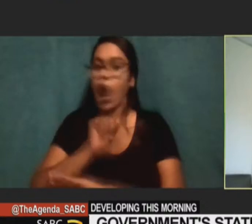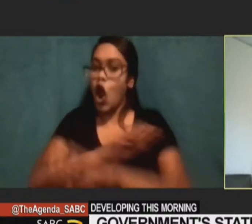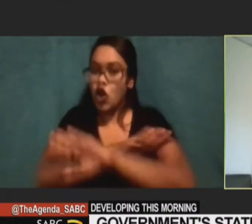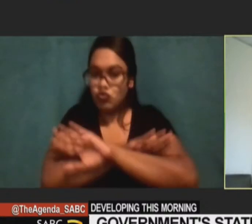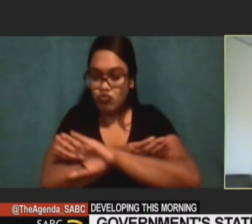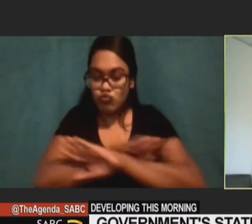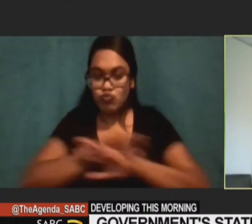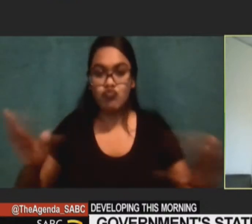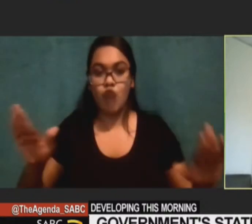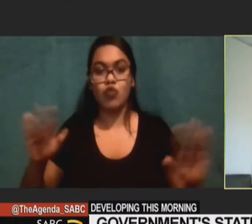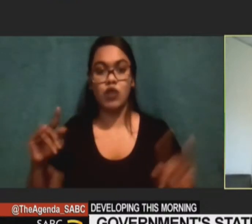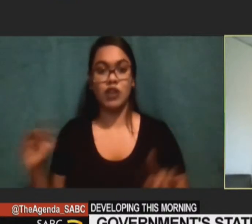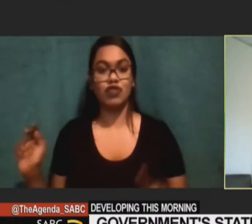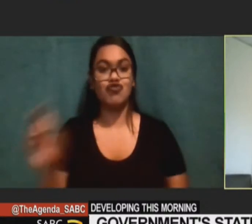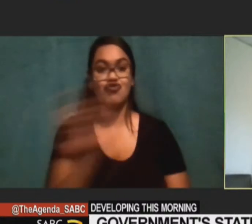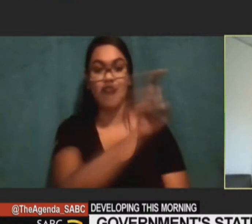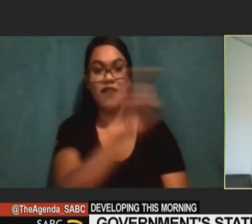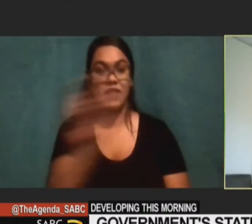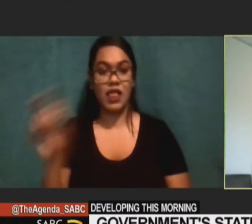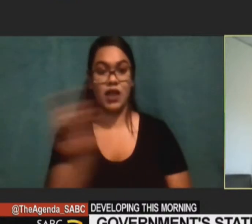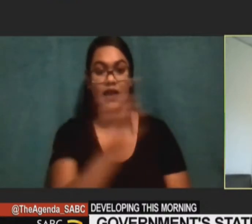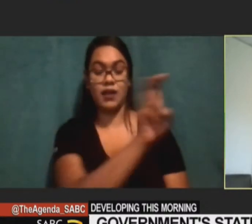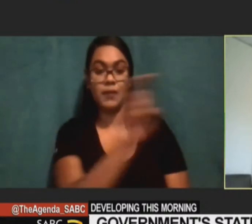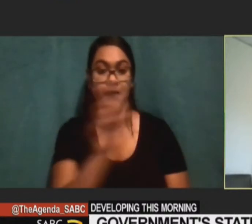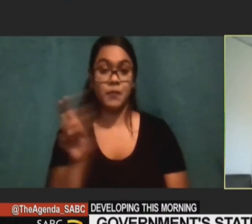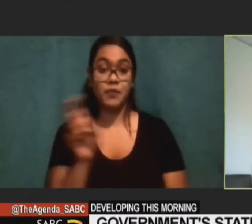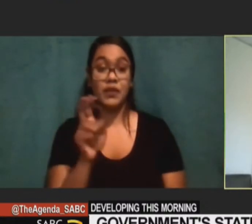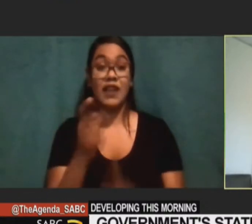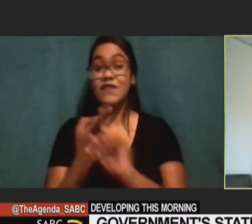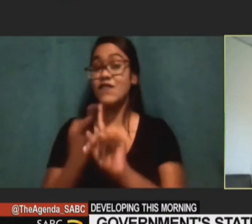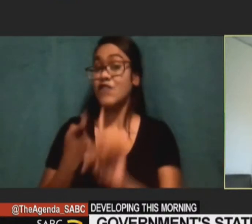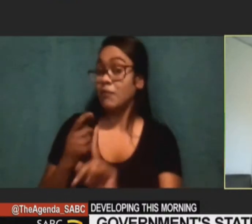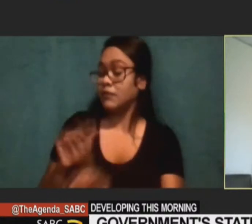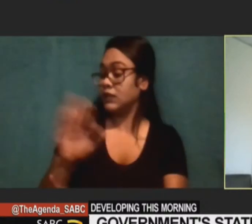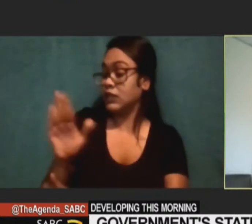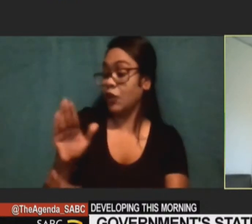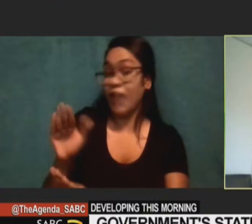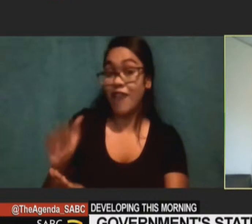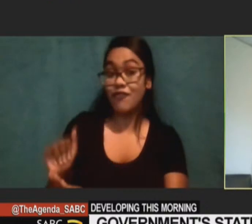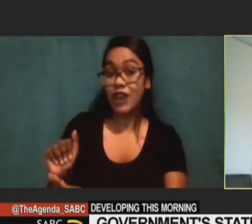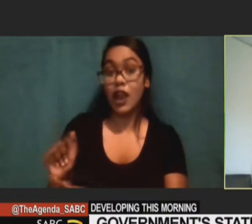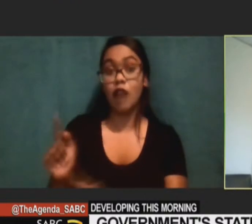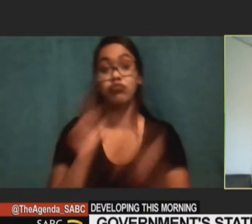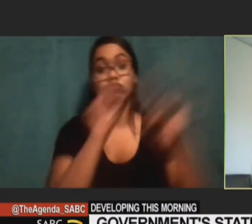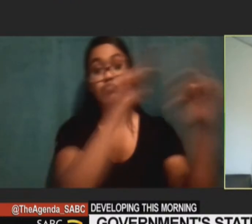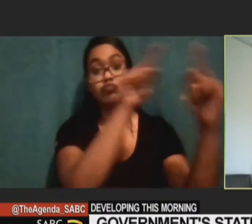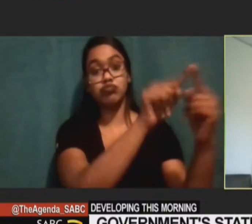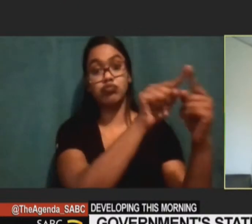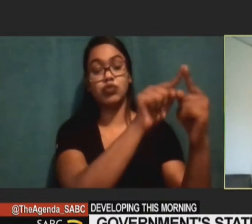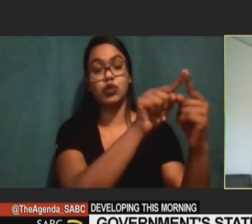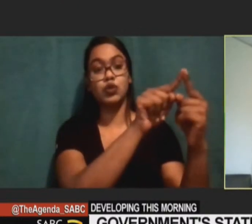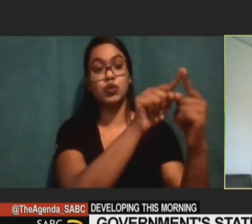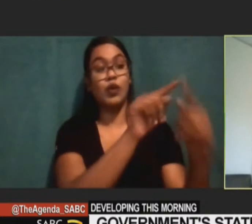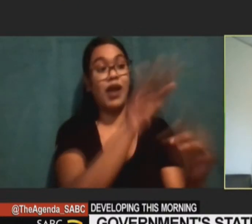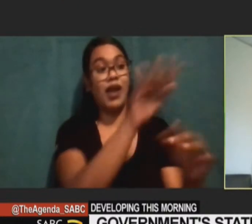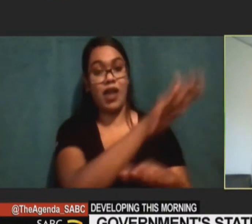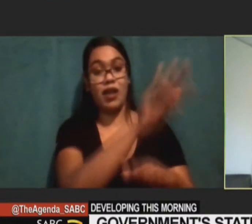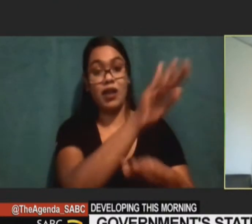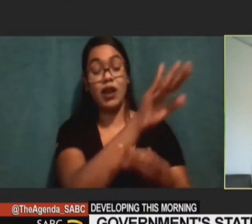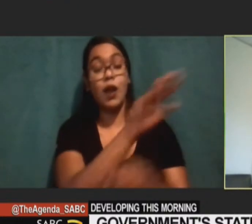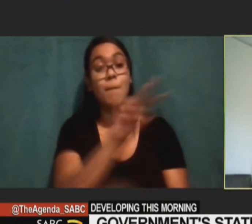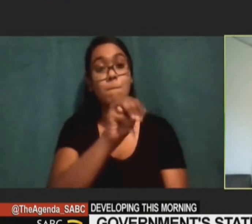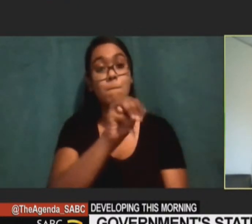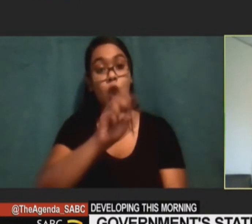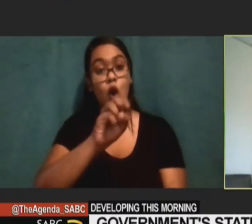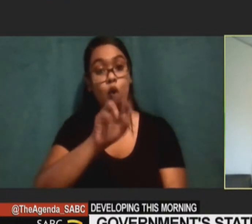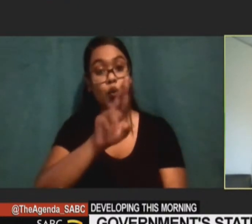incoming passengers on flights connecting from South Africa to Mauritius. We think it's important